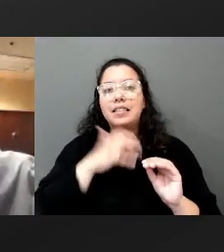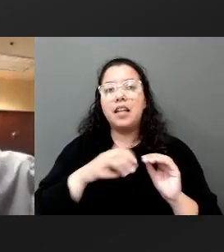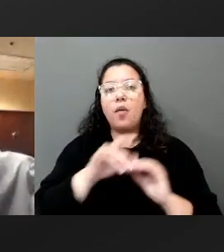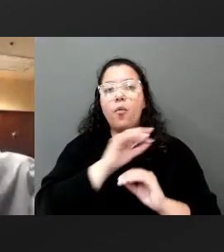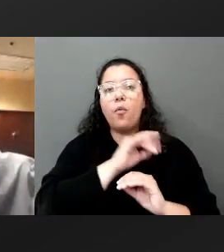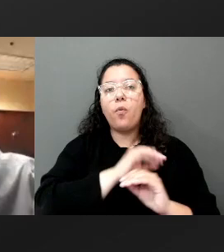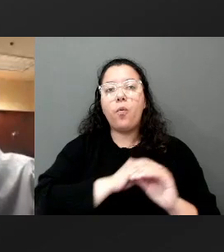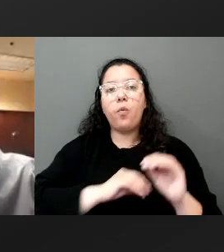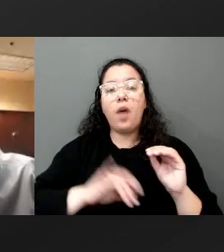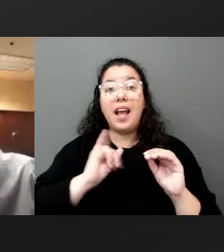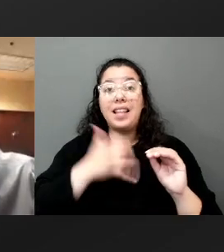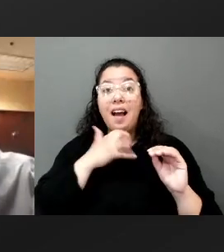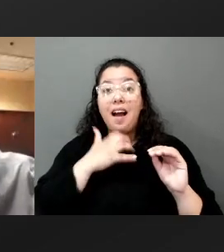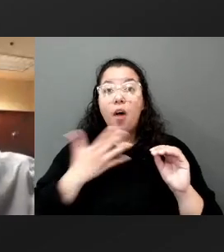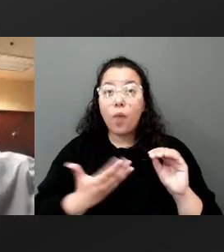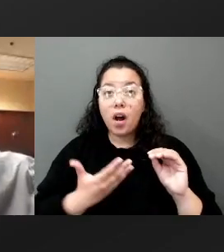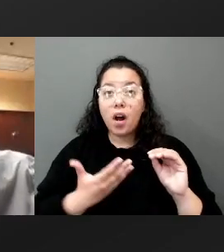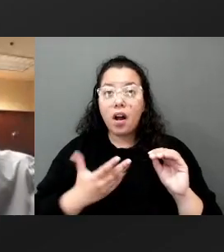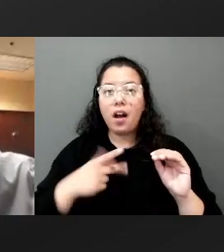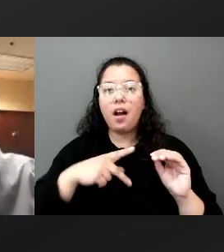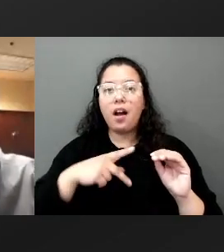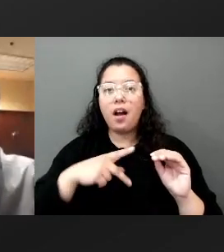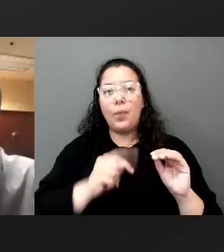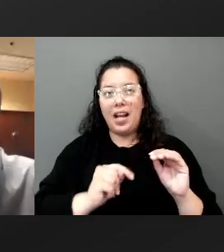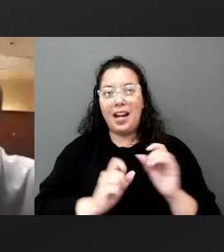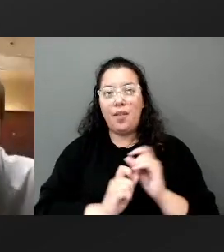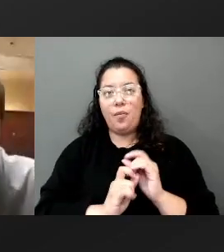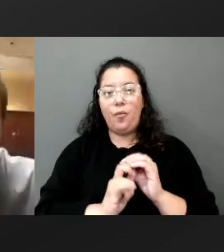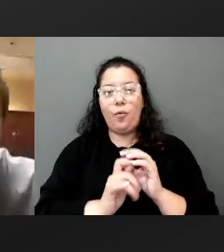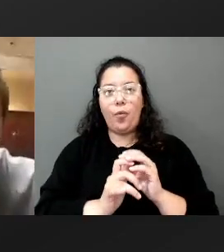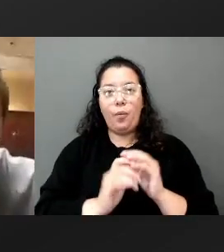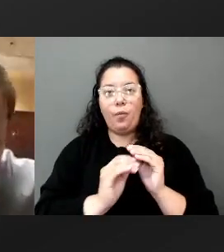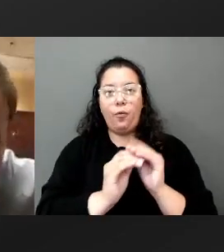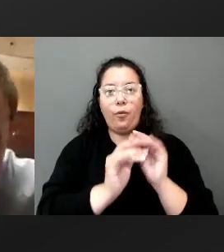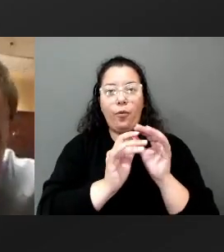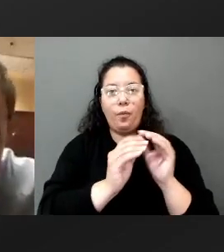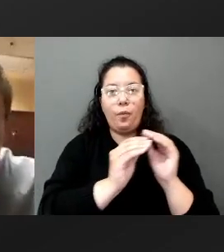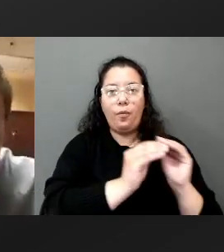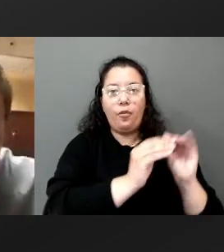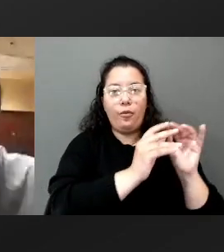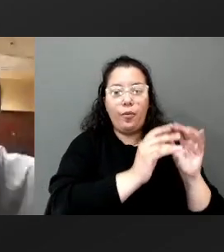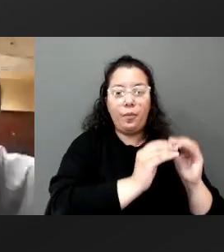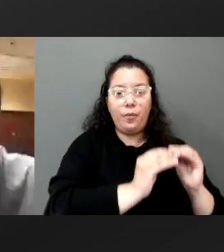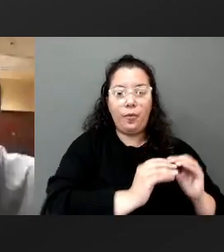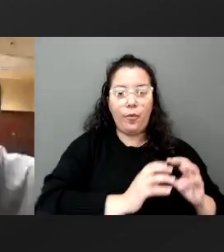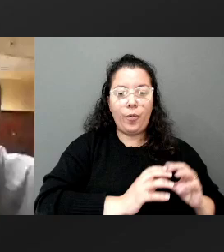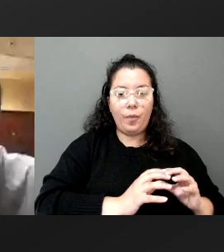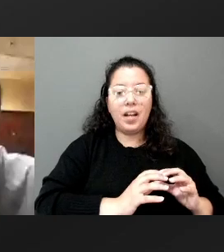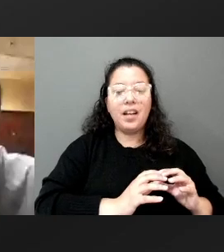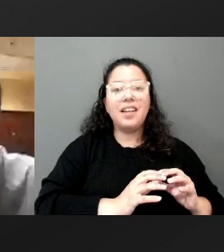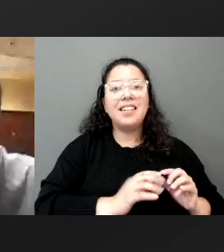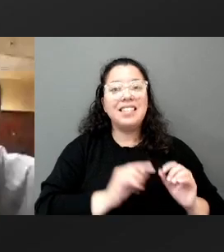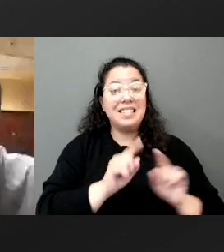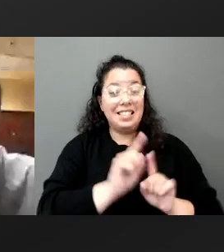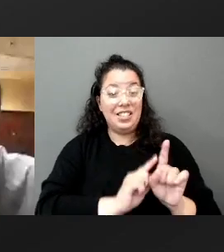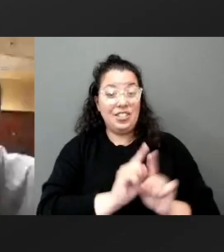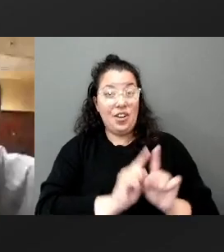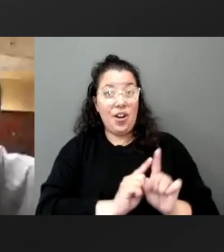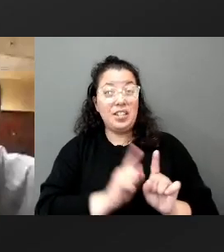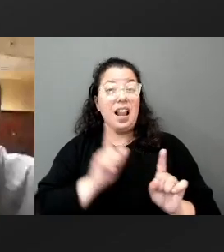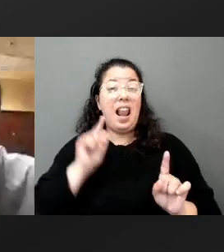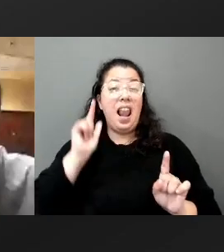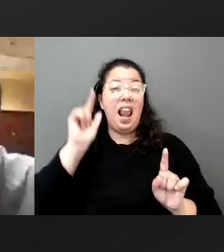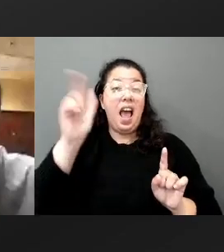disks that they have, like pretty much all young stars. These are stars that will end up being like the sun one day. So you see solar